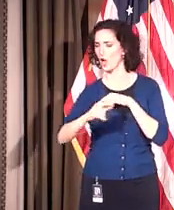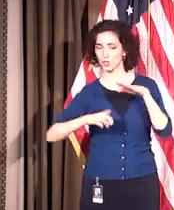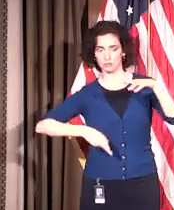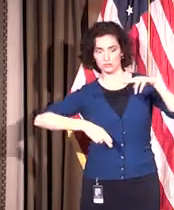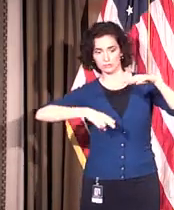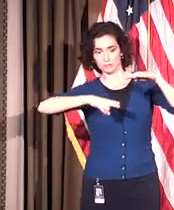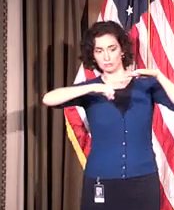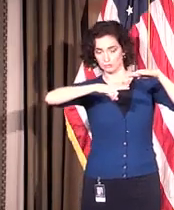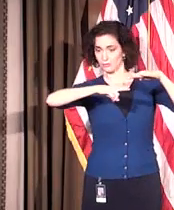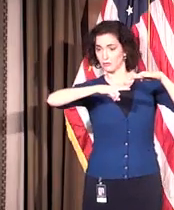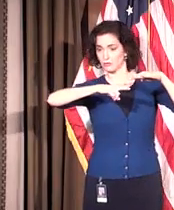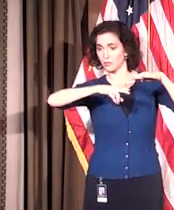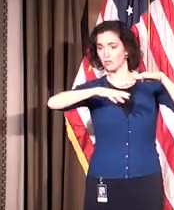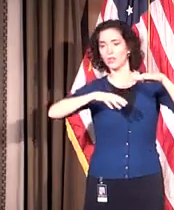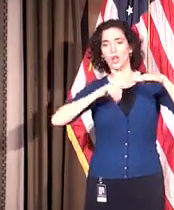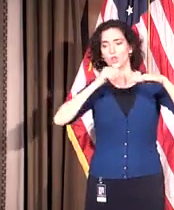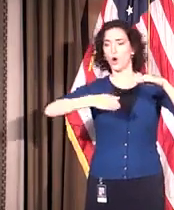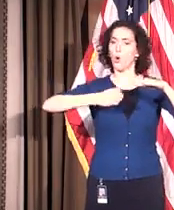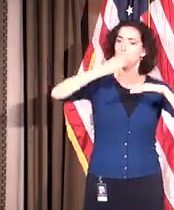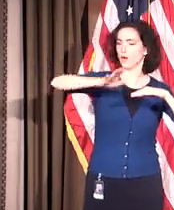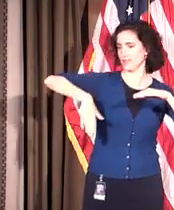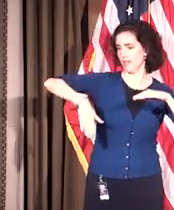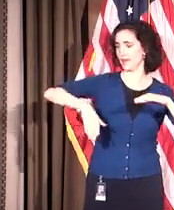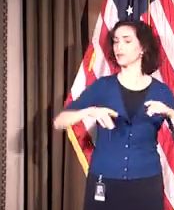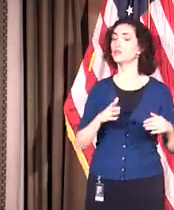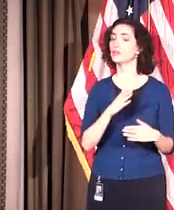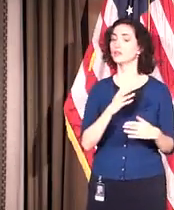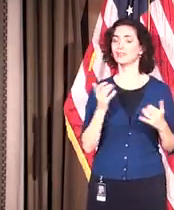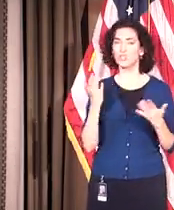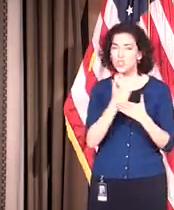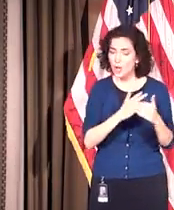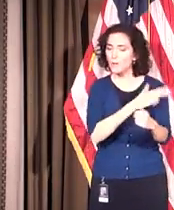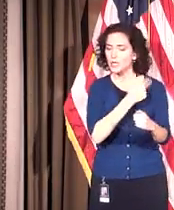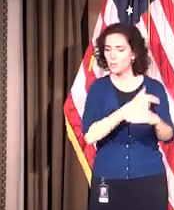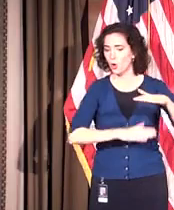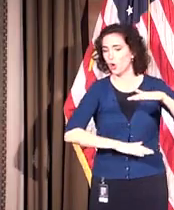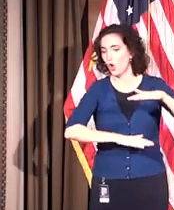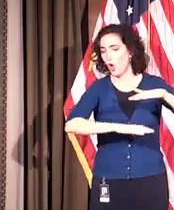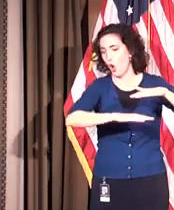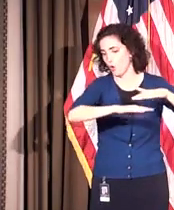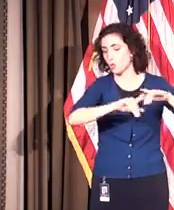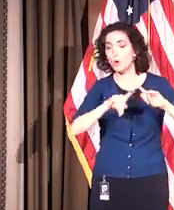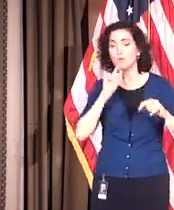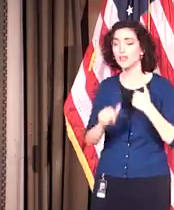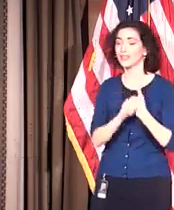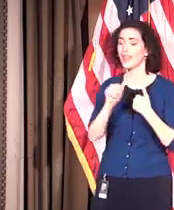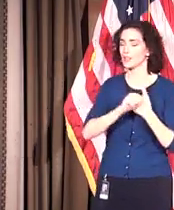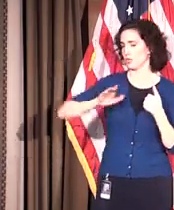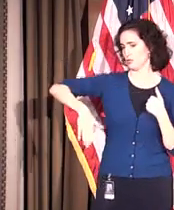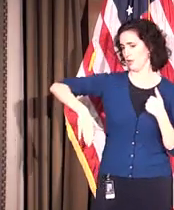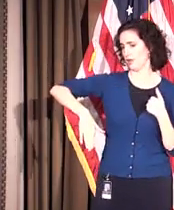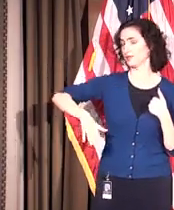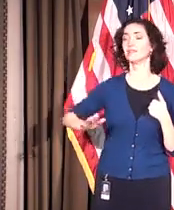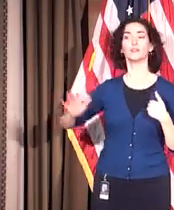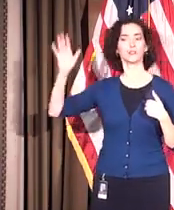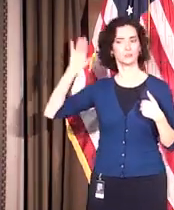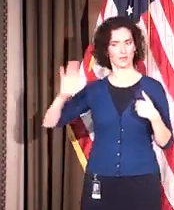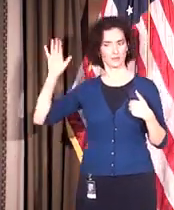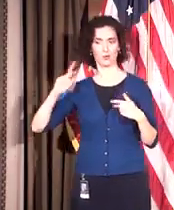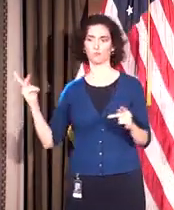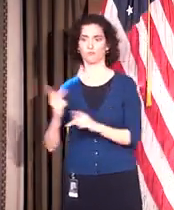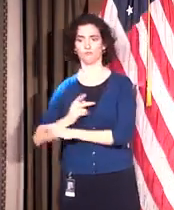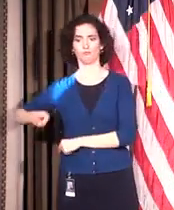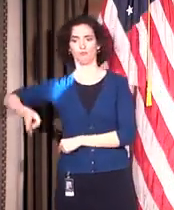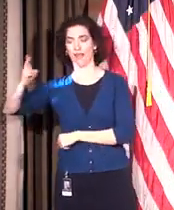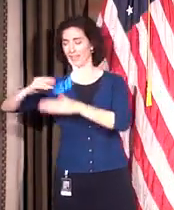hospitals, they're getting very close on their ICU capacity, but we're not yet truly threatening it the way that we were.